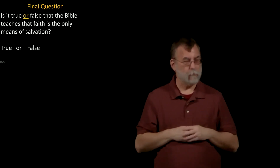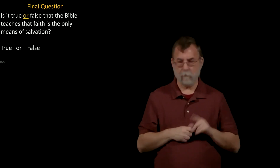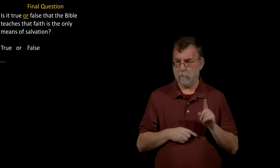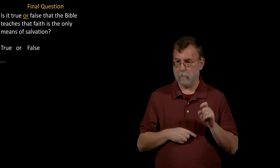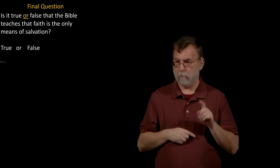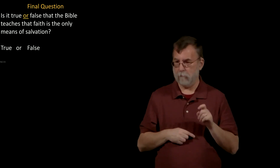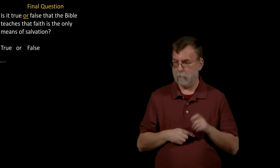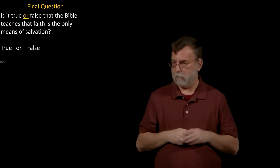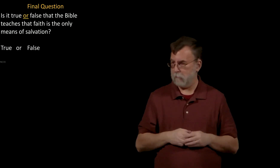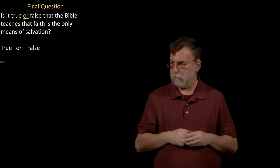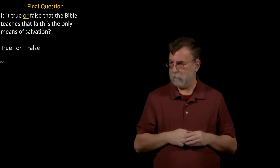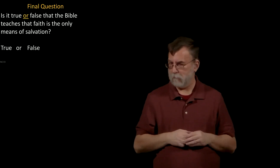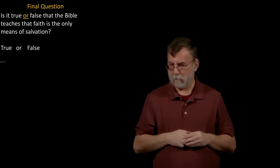of salvation?